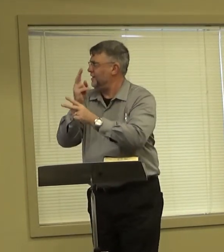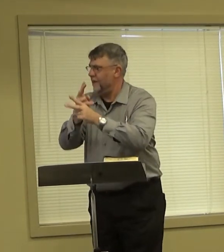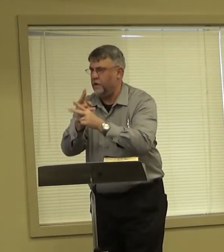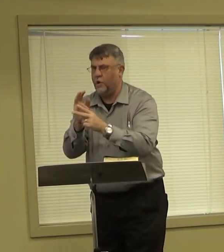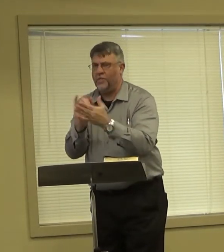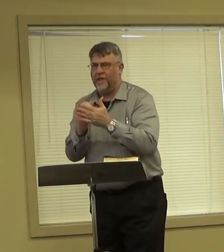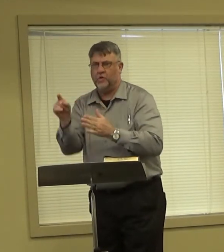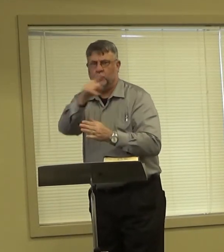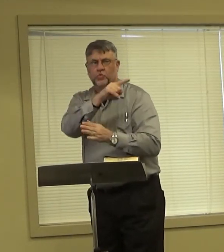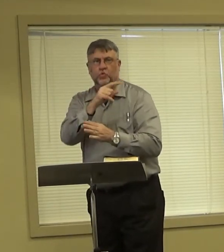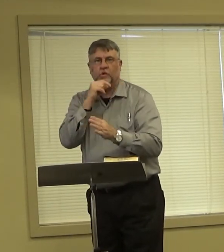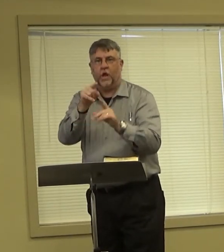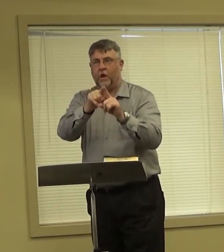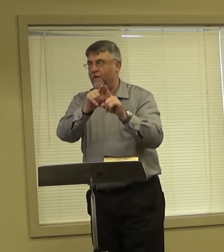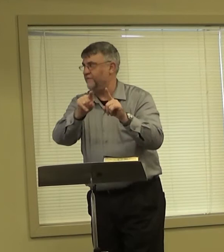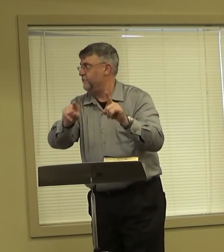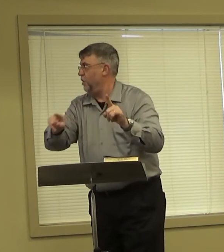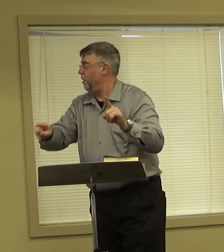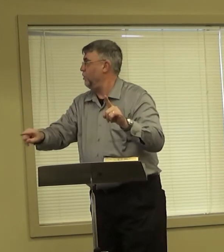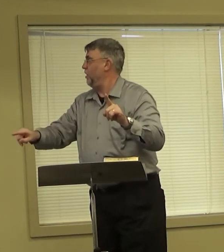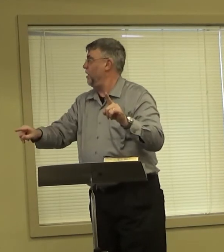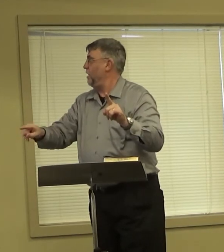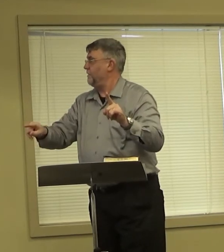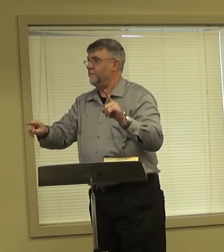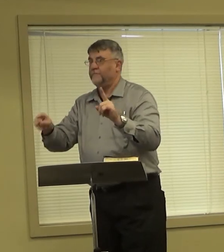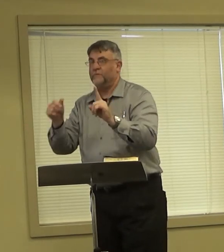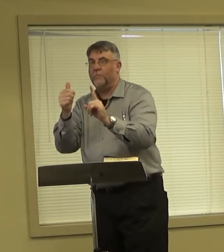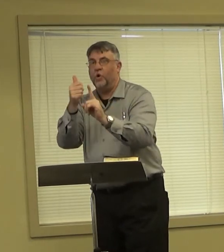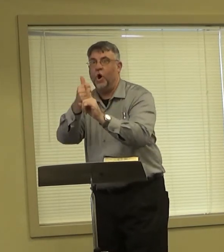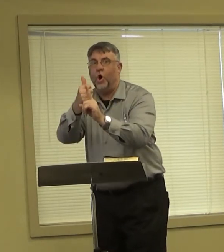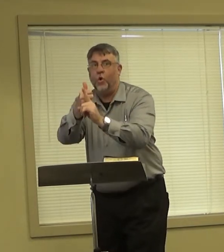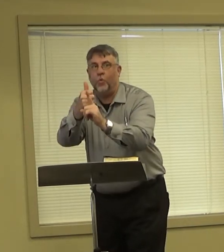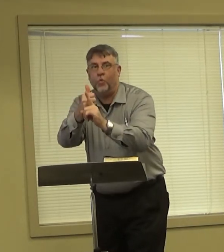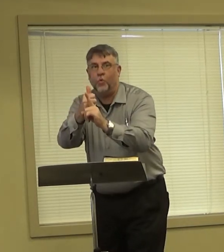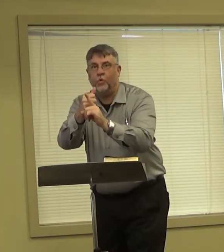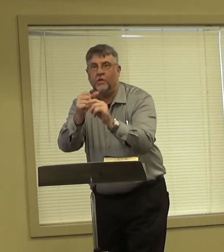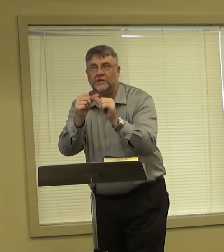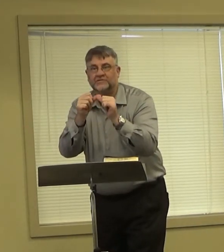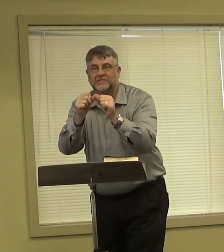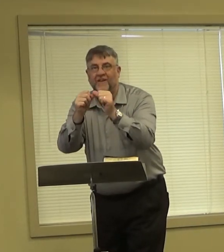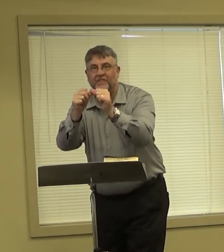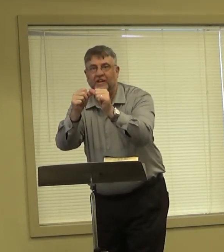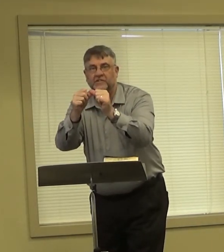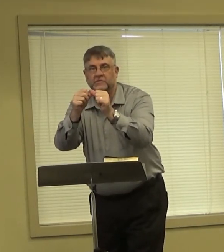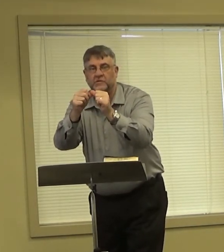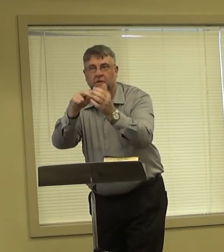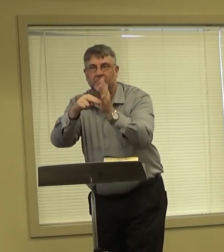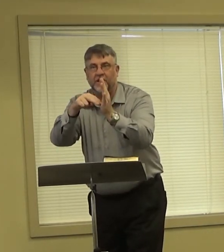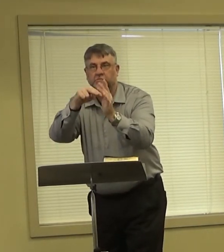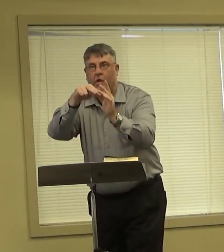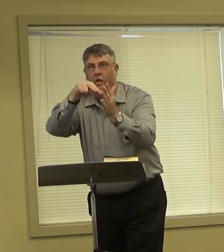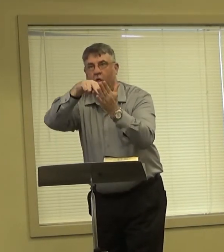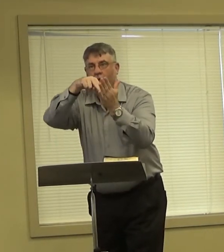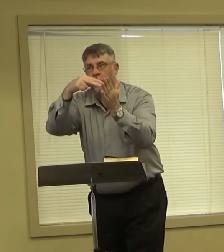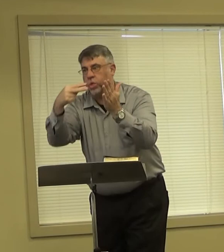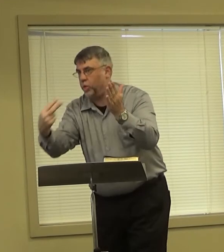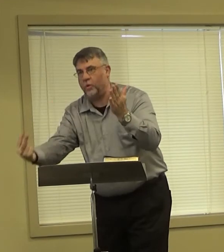take care that you not fail from your own steadfastness,